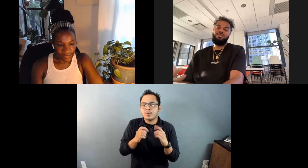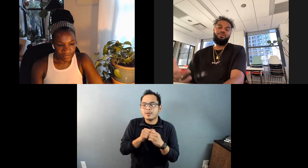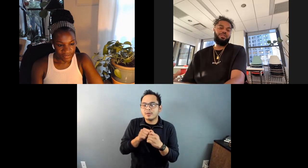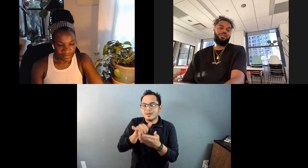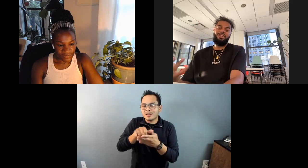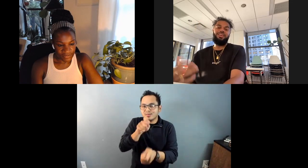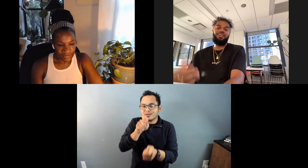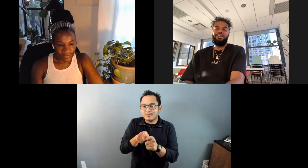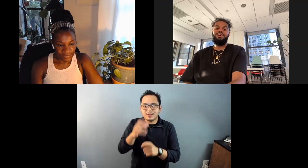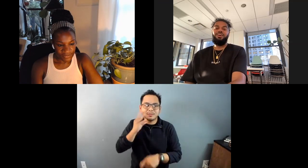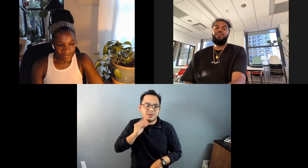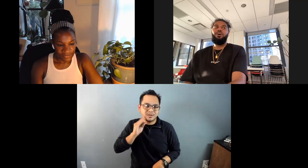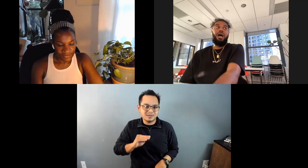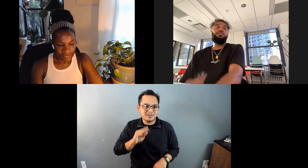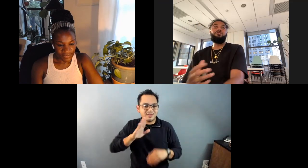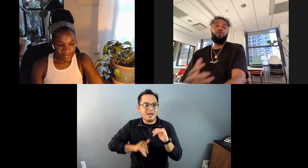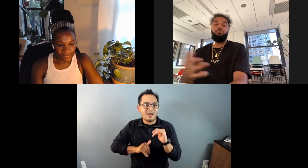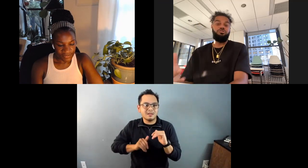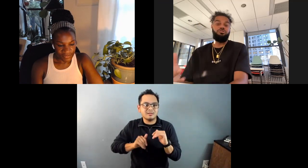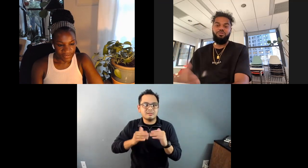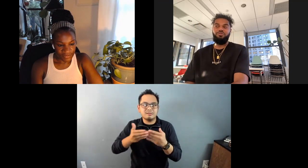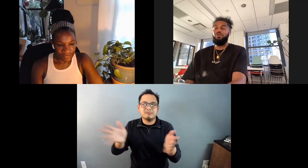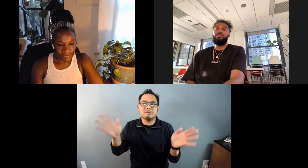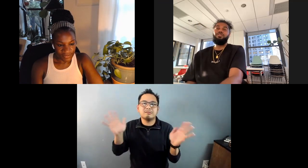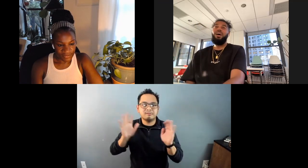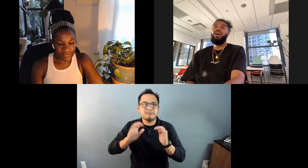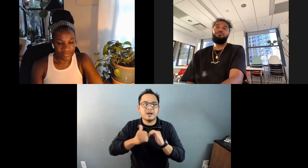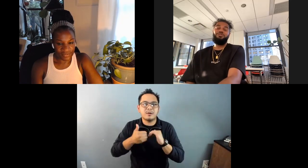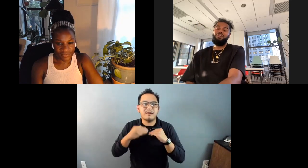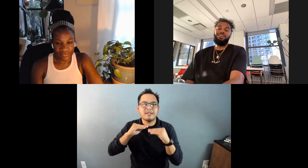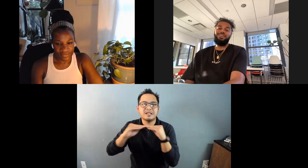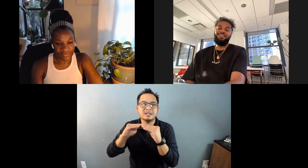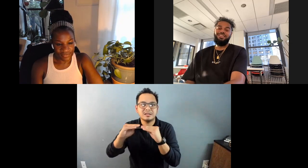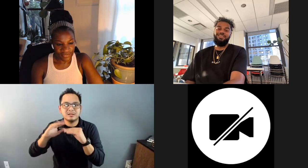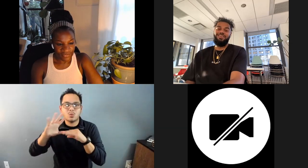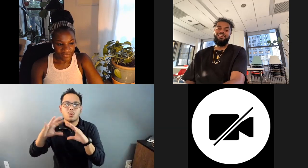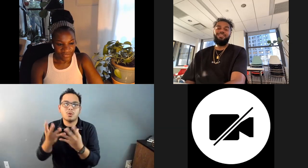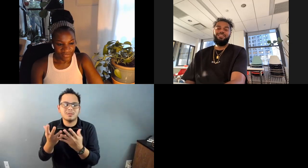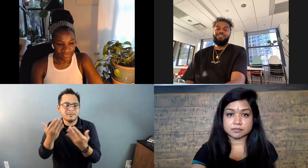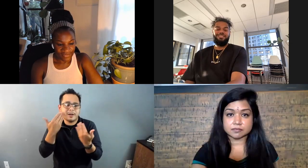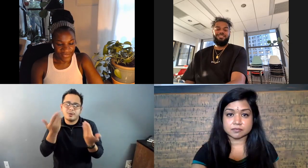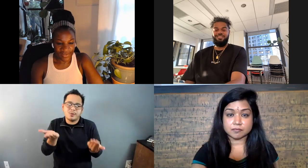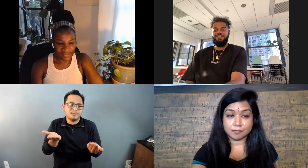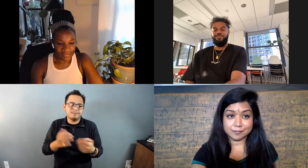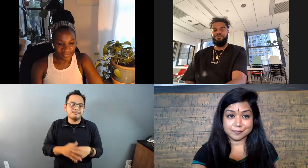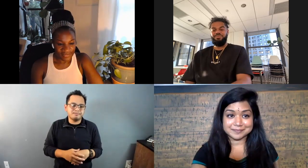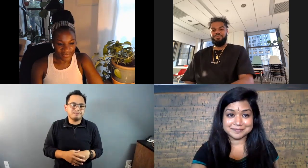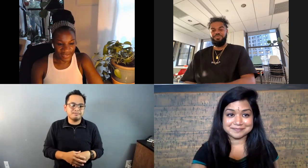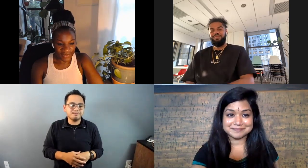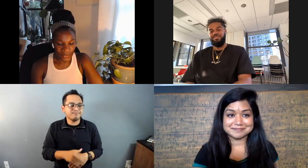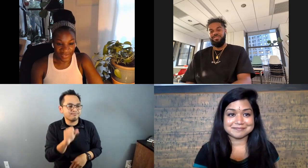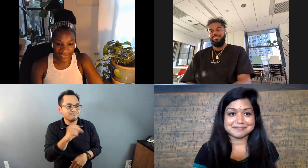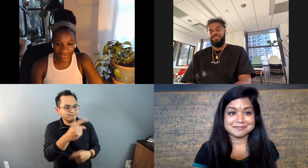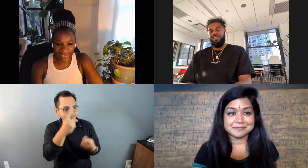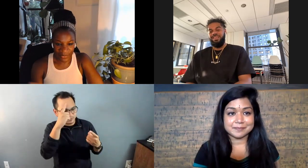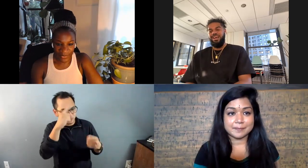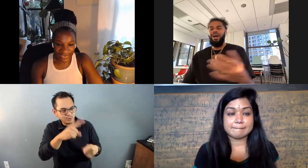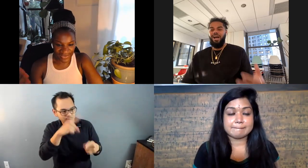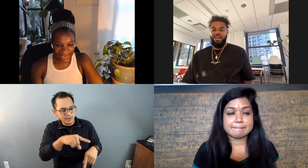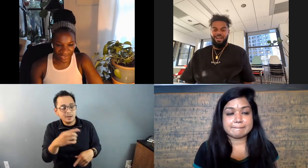yeah, I guess kind of part of your whole thing, like lingo. But then, it's kind